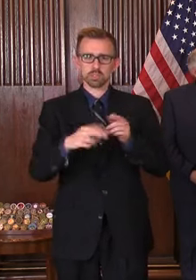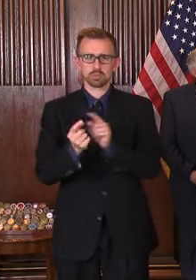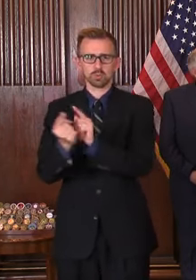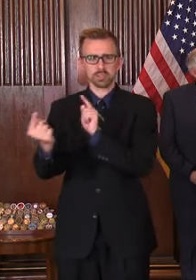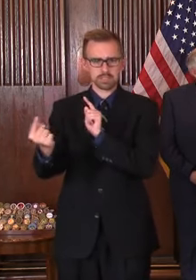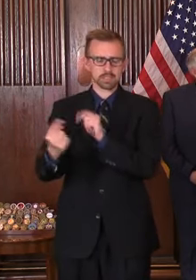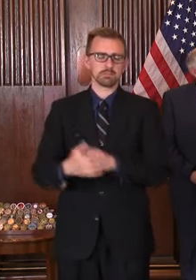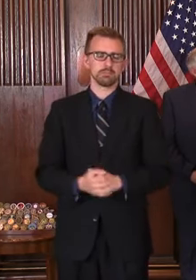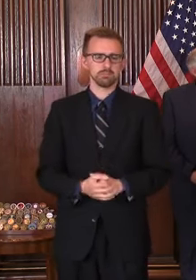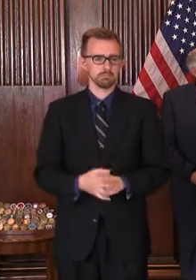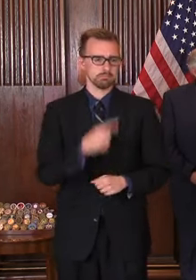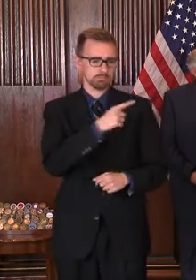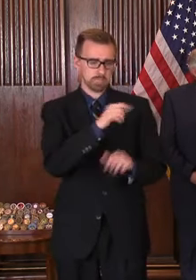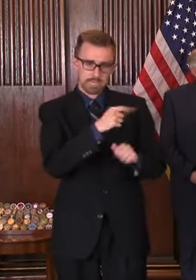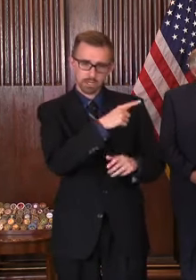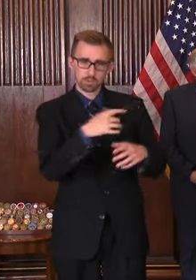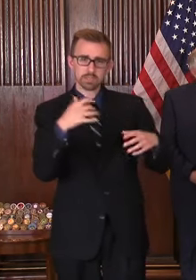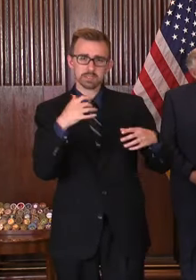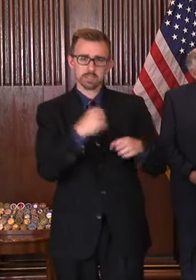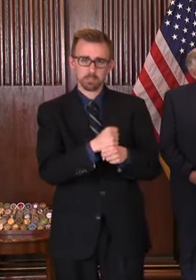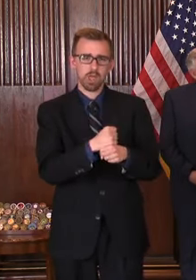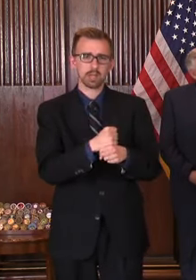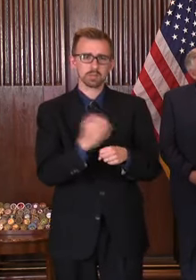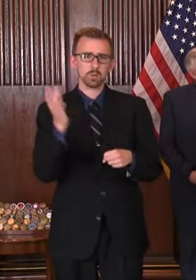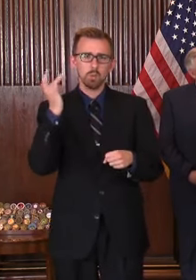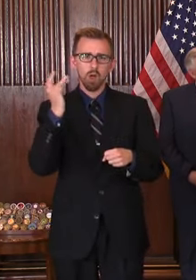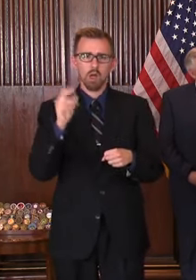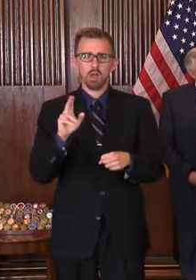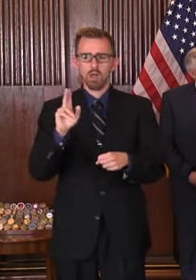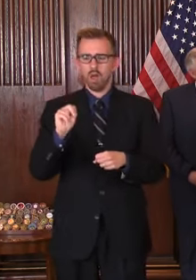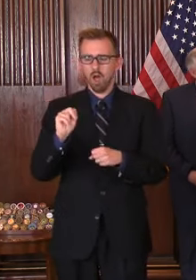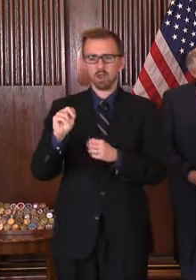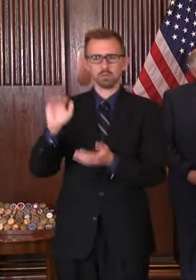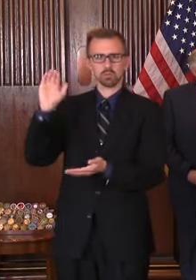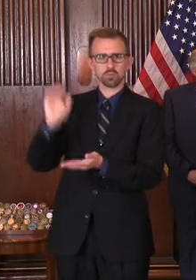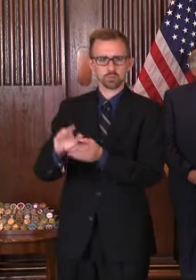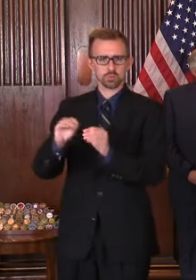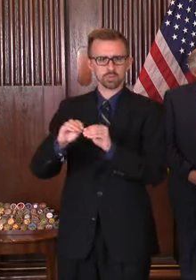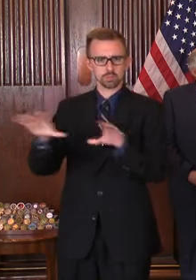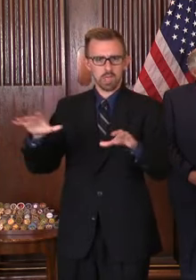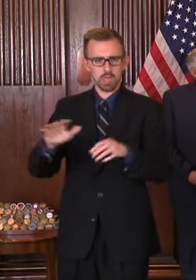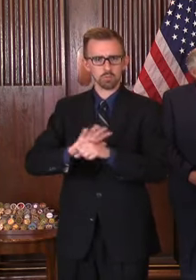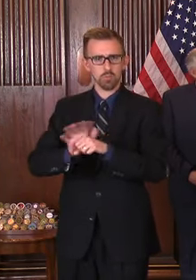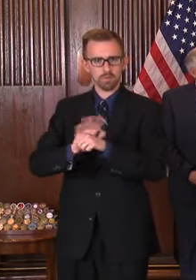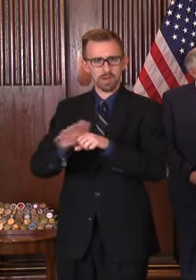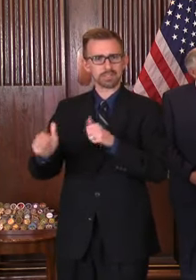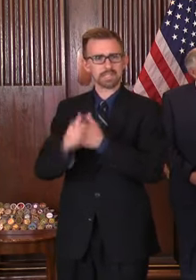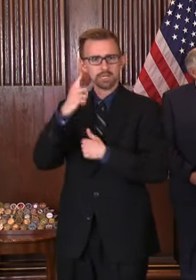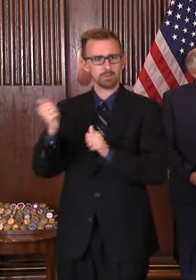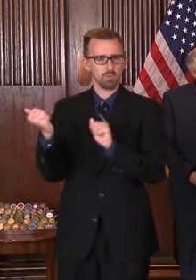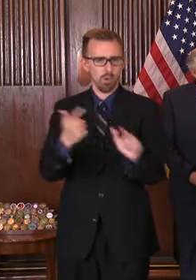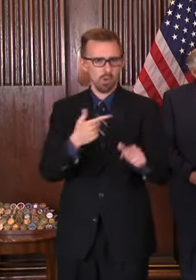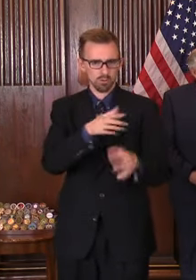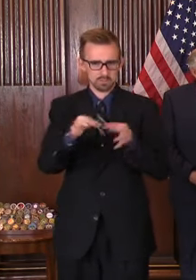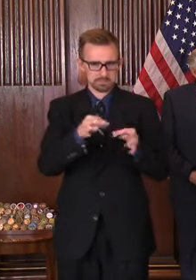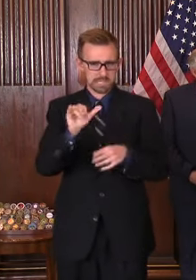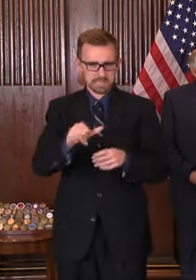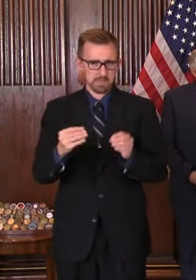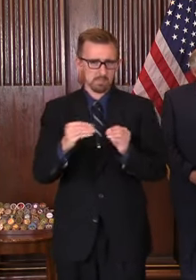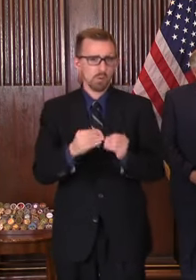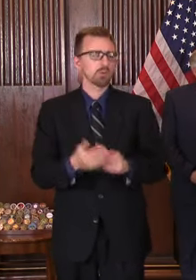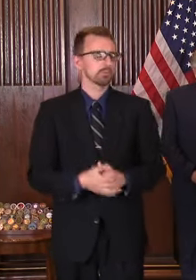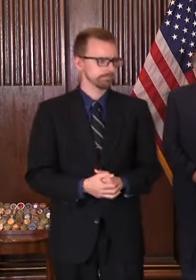distancing. Can you summarize why unmitigated spread of COVID-19 is dangerous for everyone?